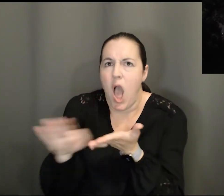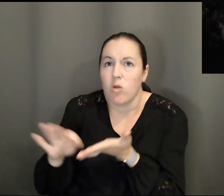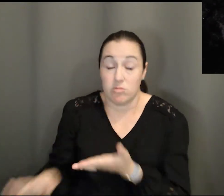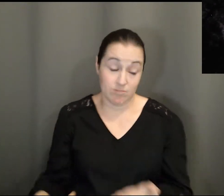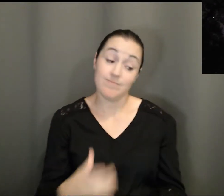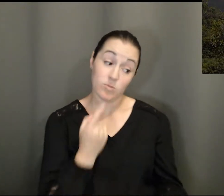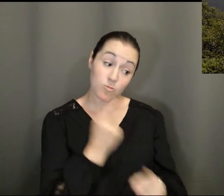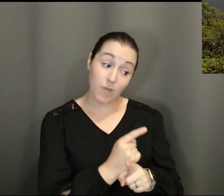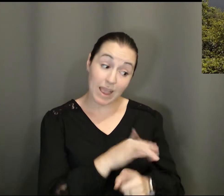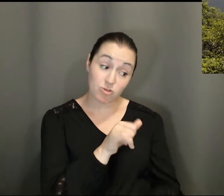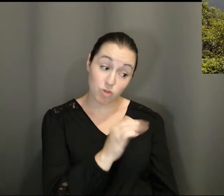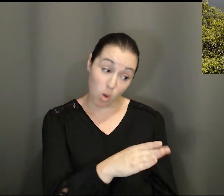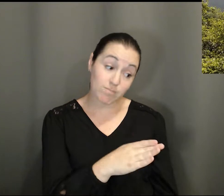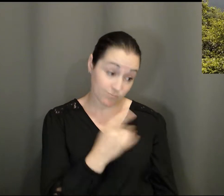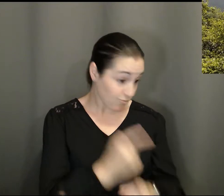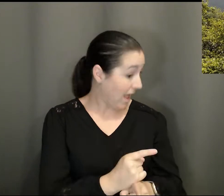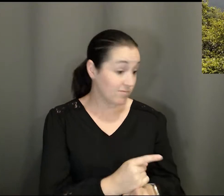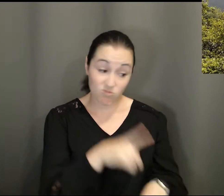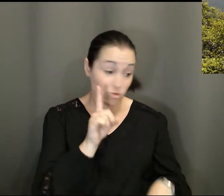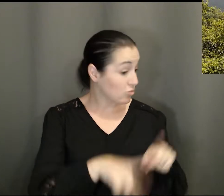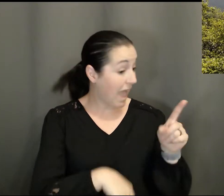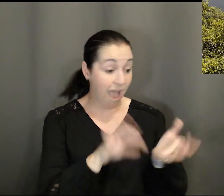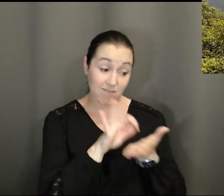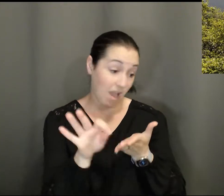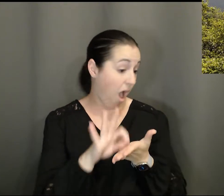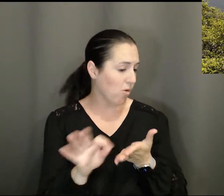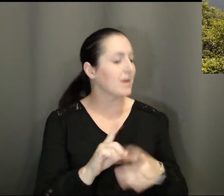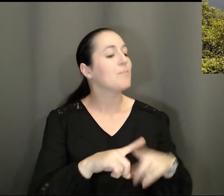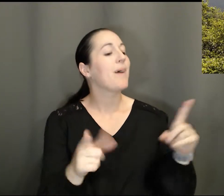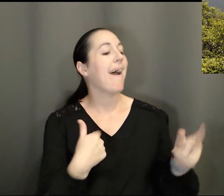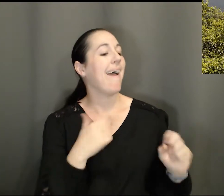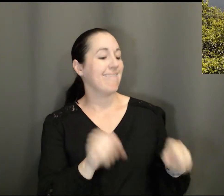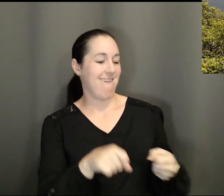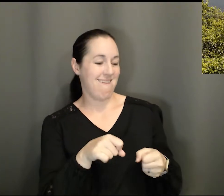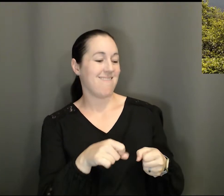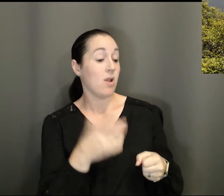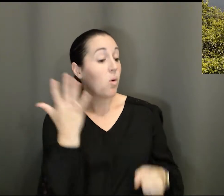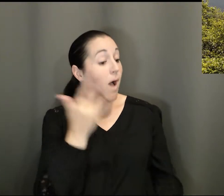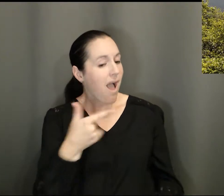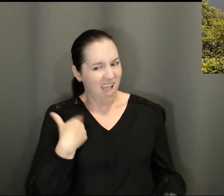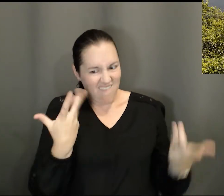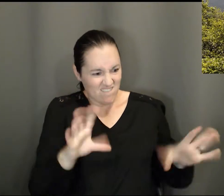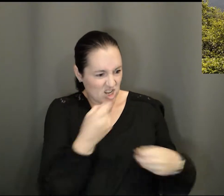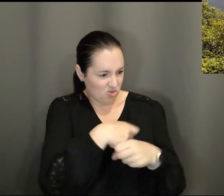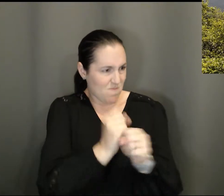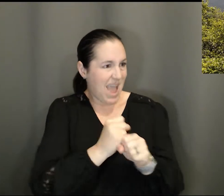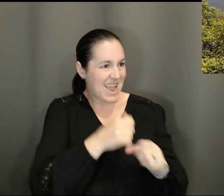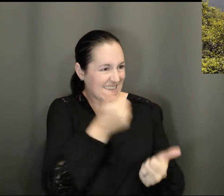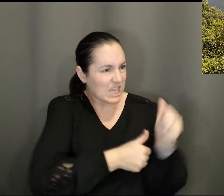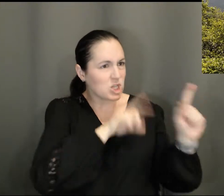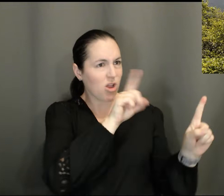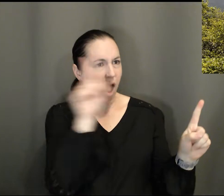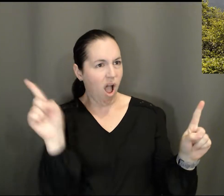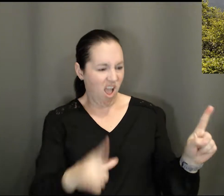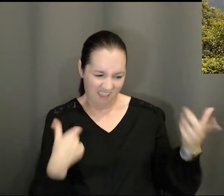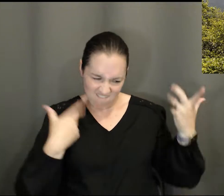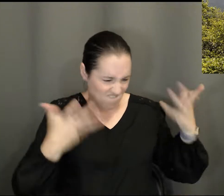And then he says to Job, Job, I want you to look down. I can just imagine this, Job. Look down. What do you see now,